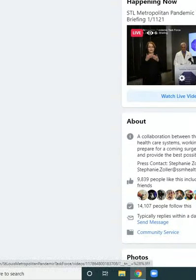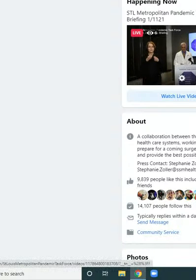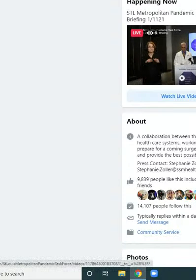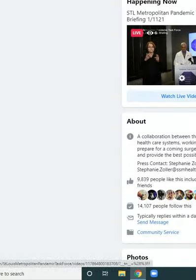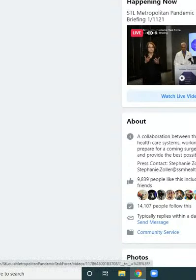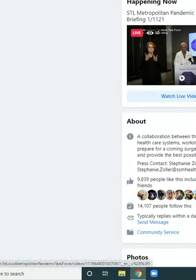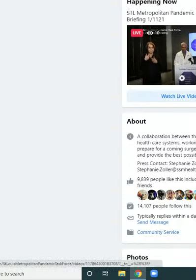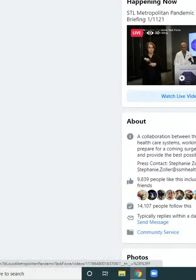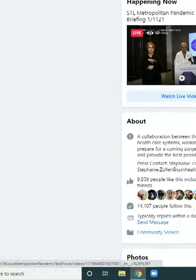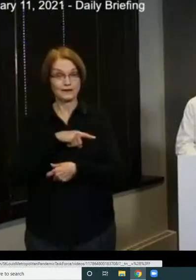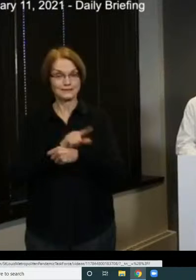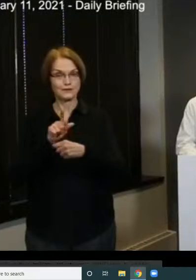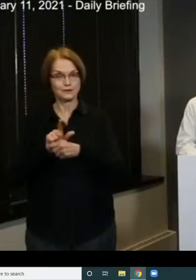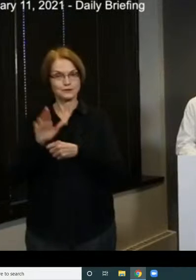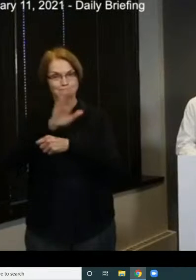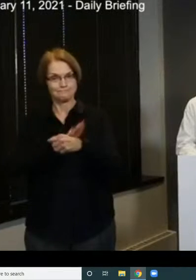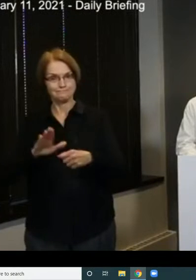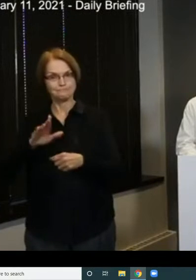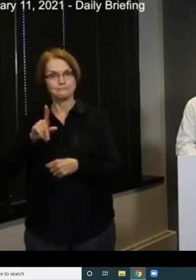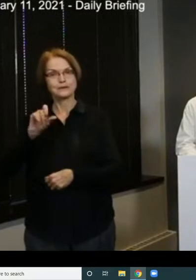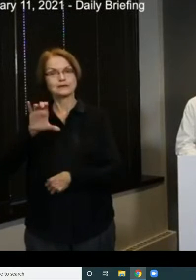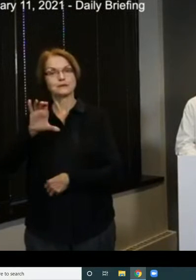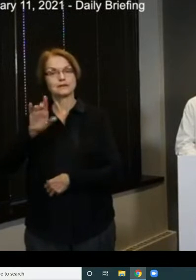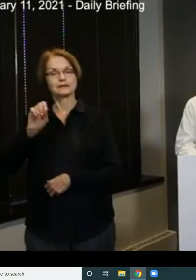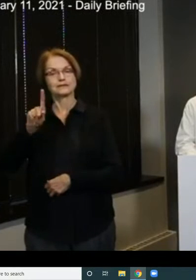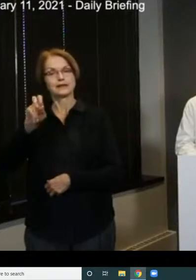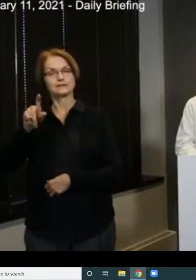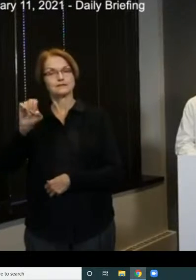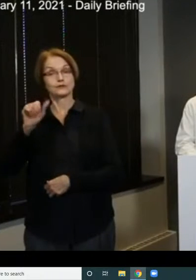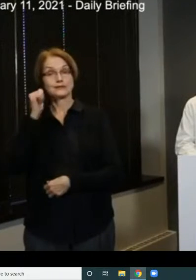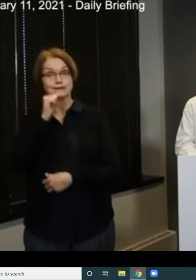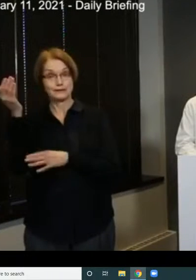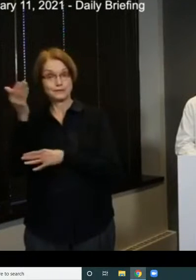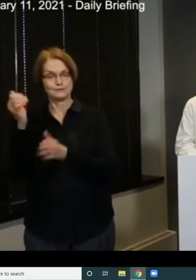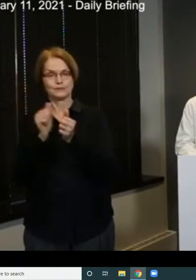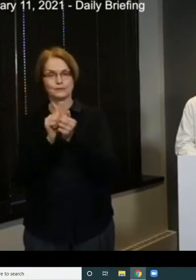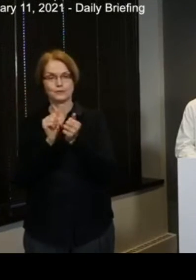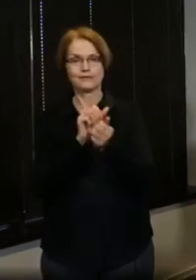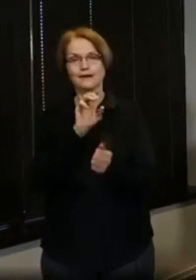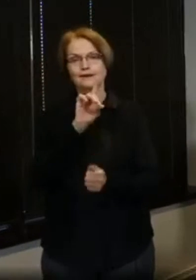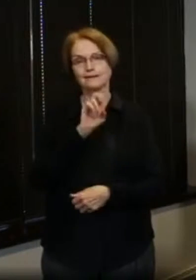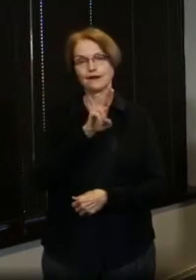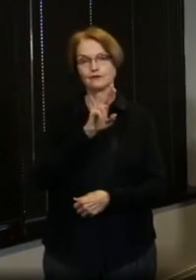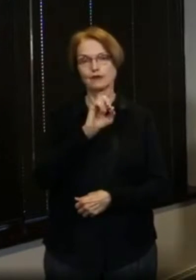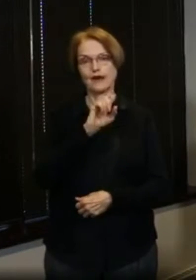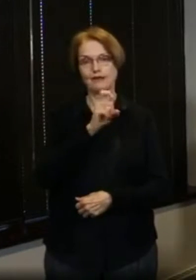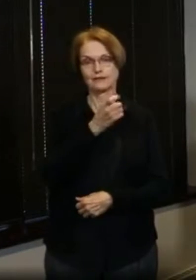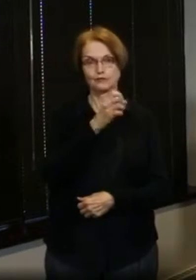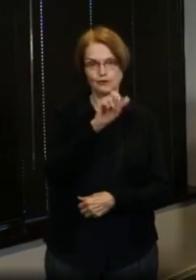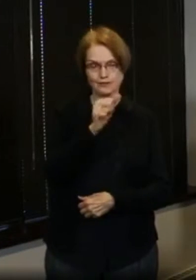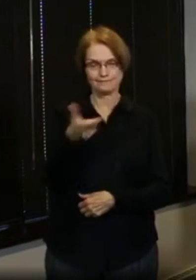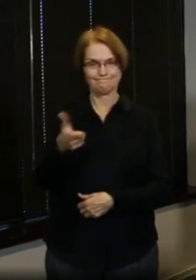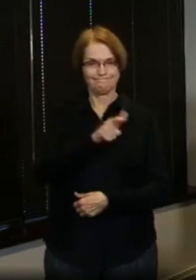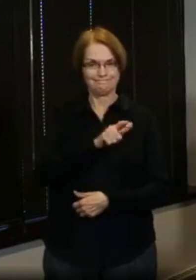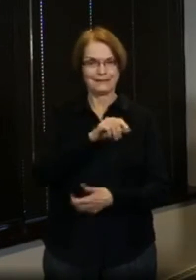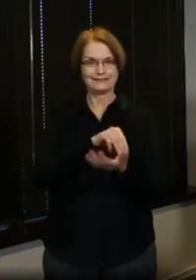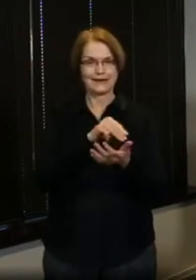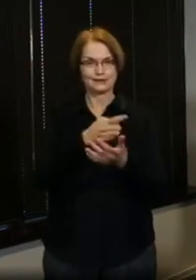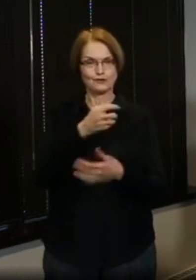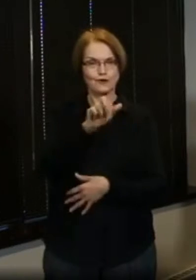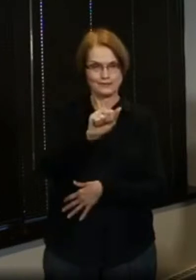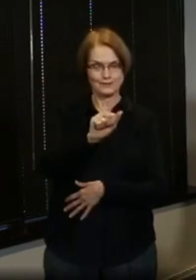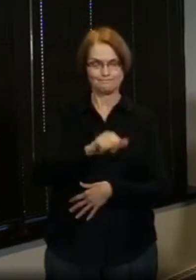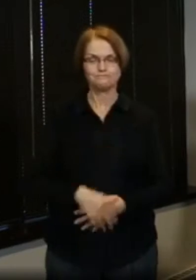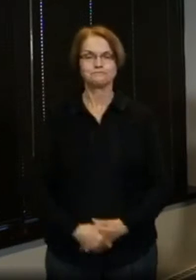for joining us for the St. Louis Metropolitan Pandemic Task Force Daily Briefing with Dr. Alex Garza. I will now turn it over to Dr.